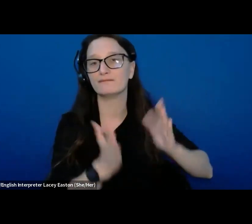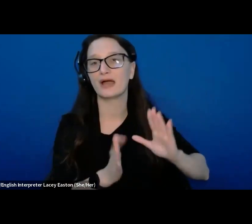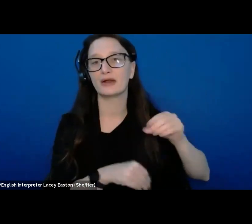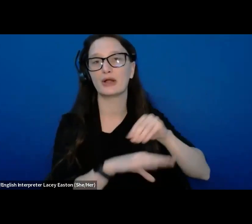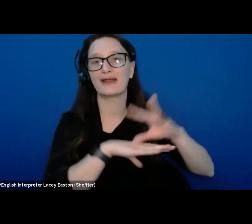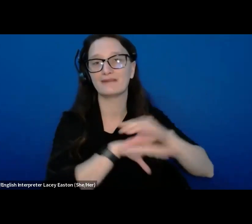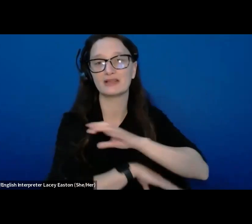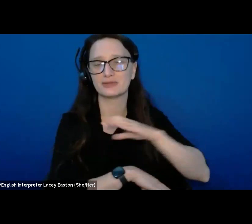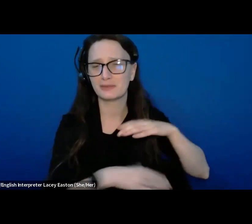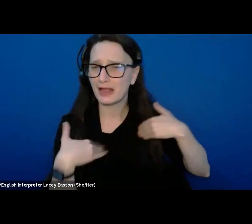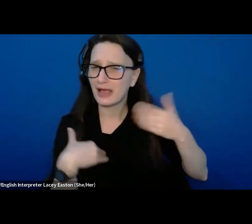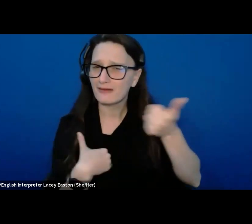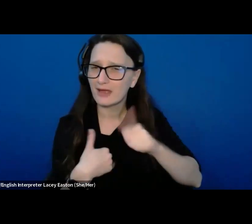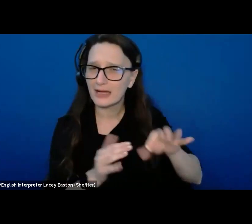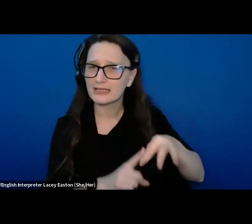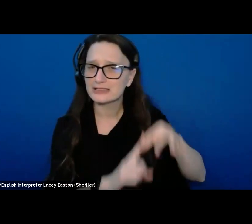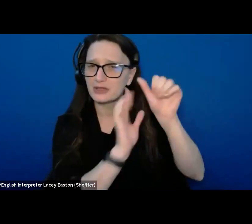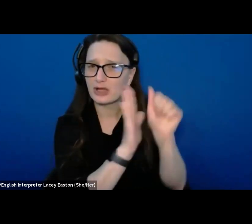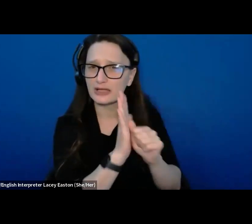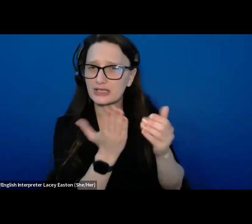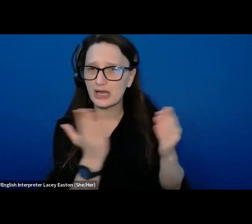agenda items for that meeting, or does anyone know?